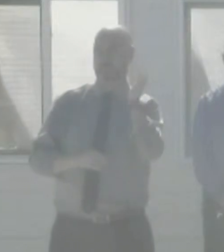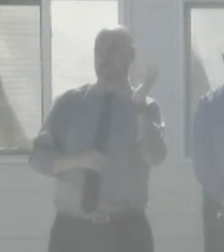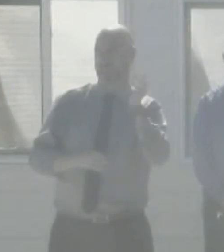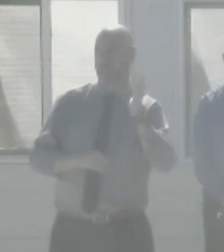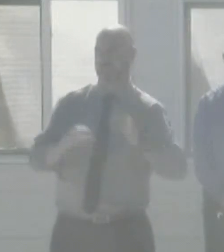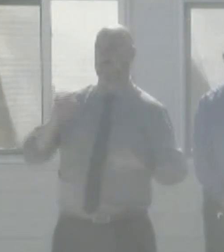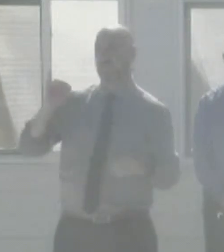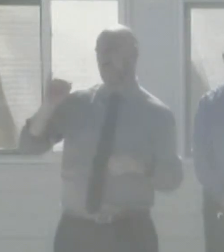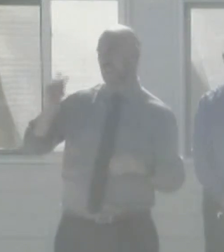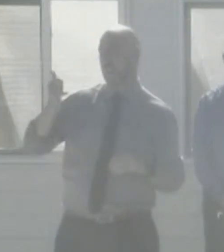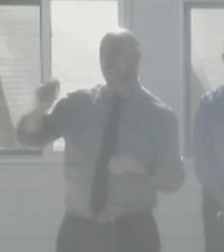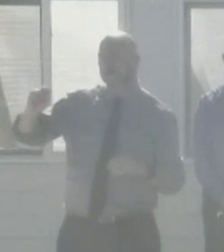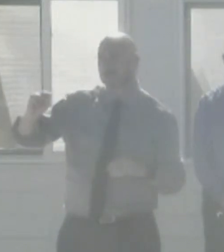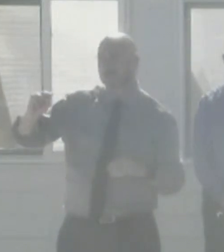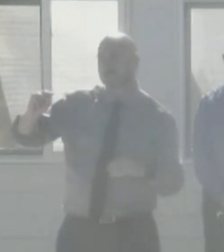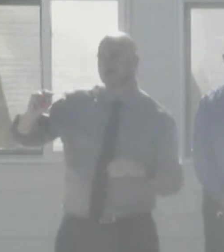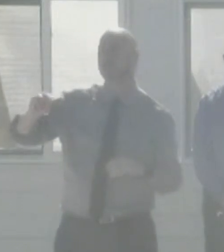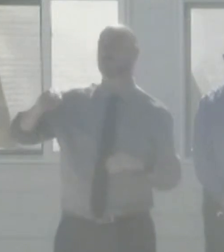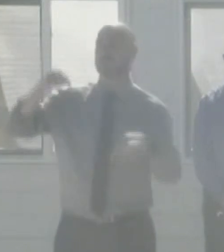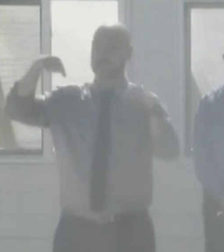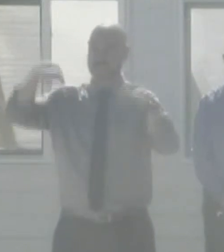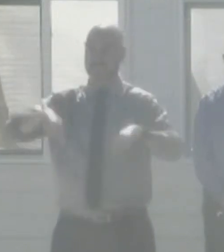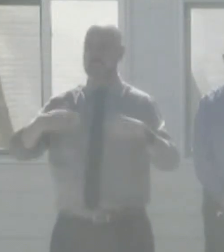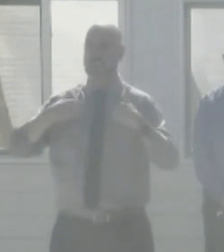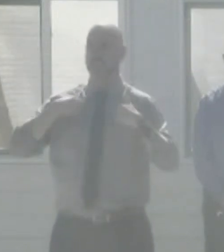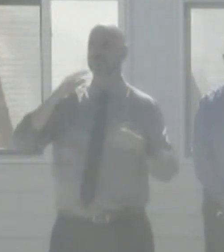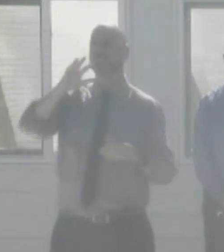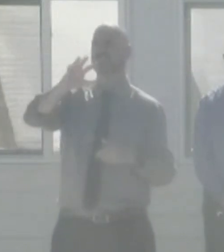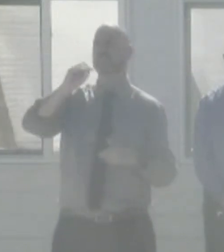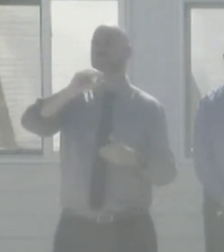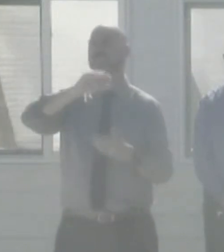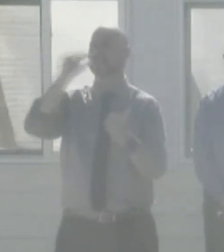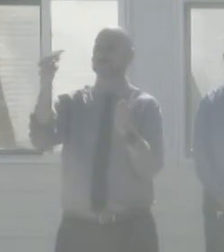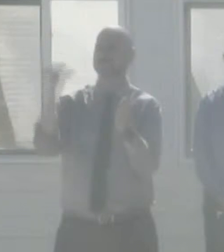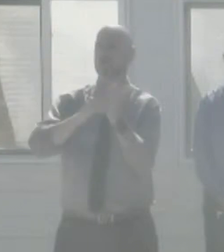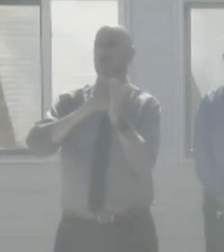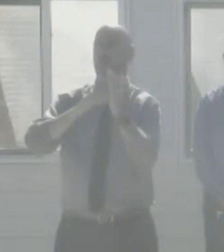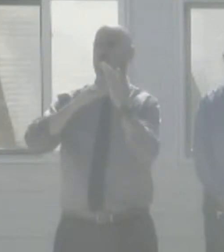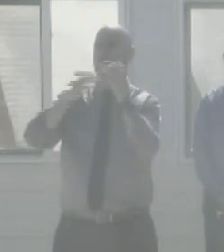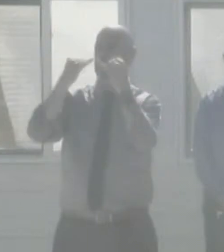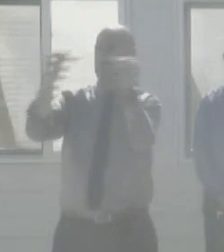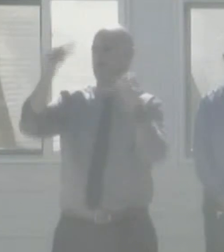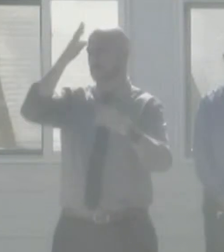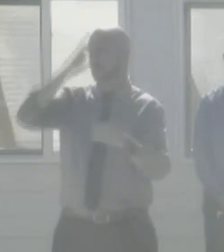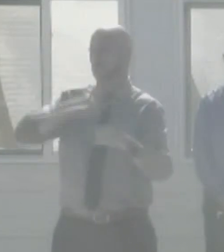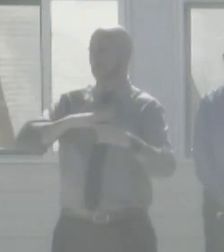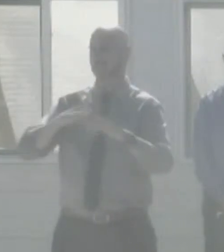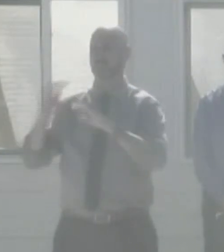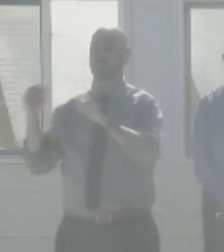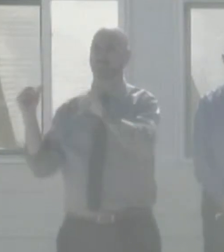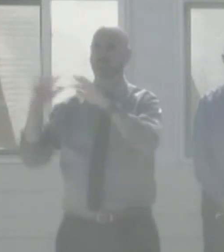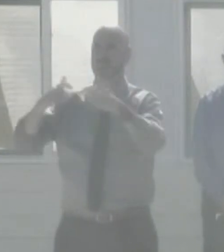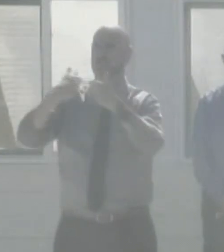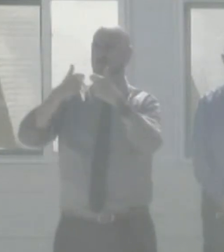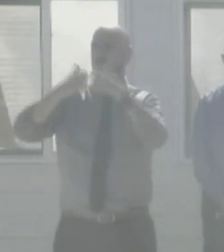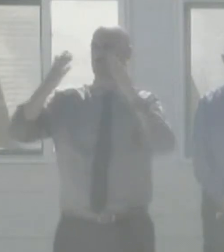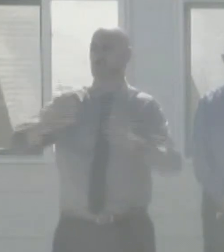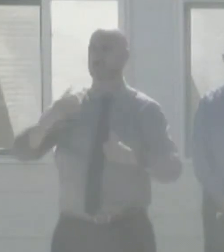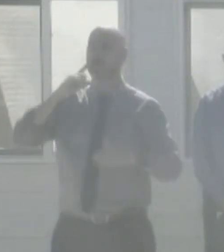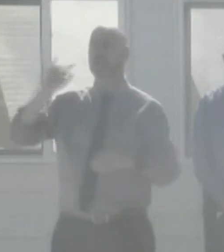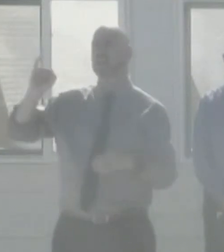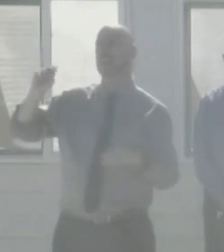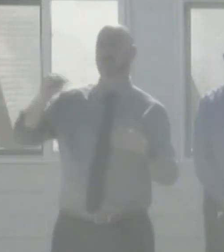have 50,000 linemen. We had probably 40-some thousand for Ian. I don't think they had them presaged for Irma, but we've got